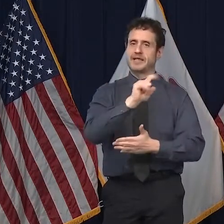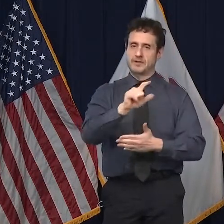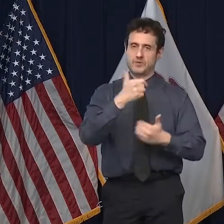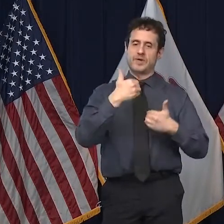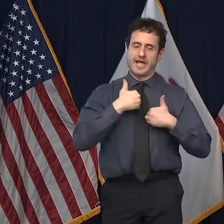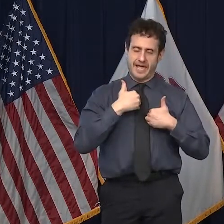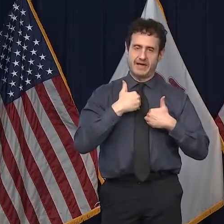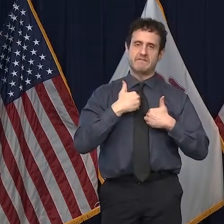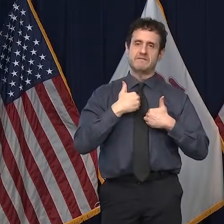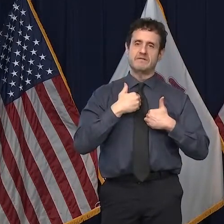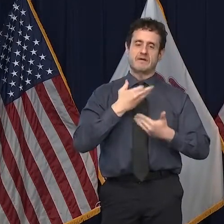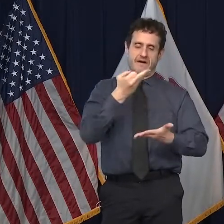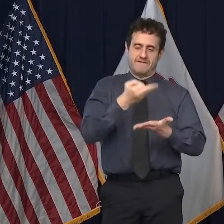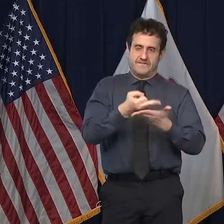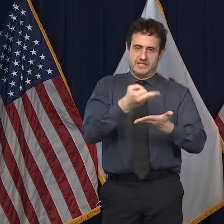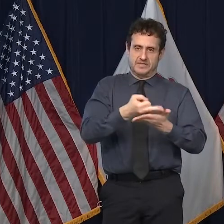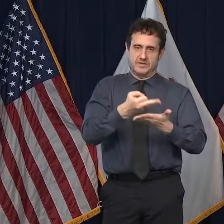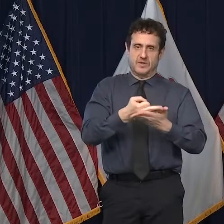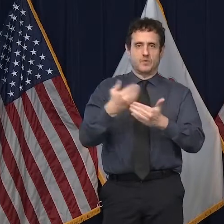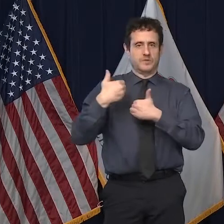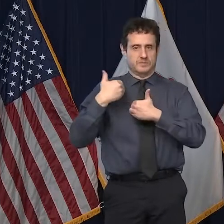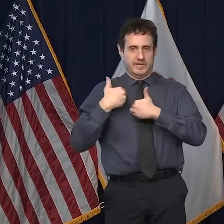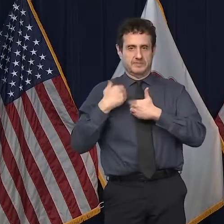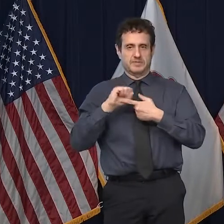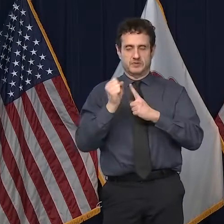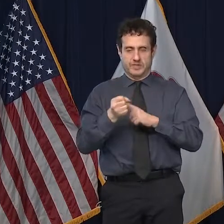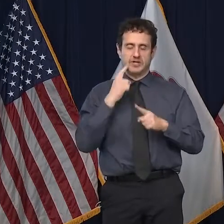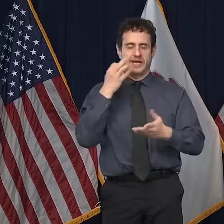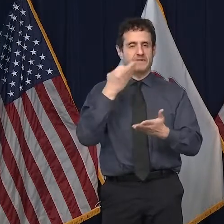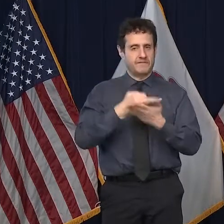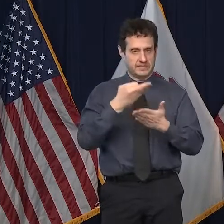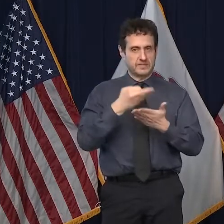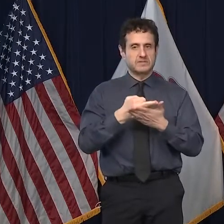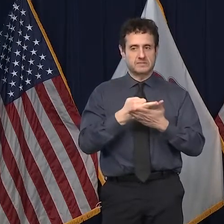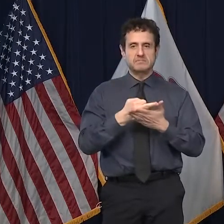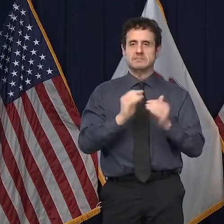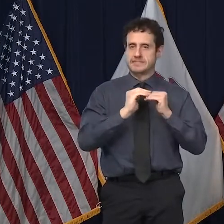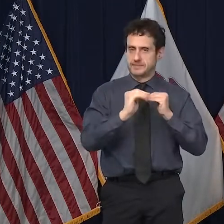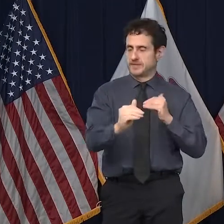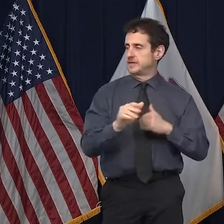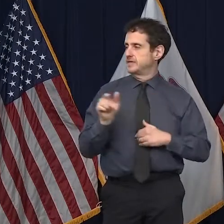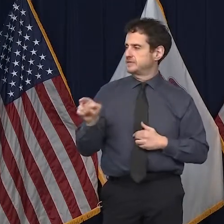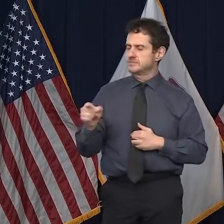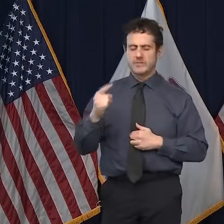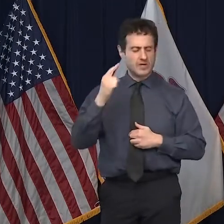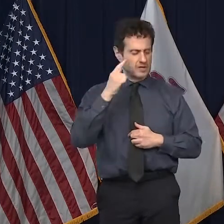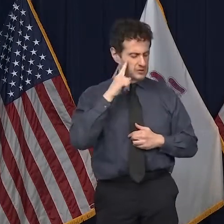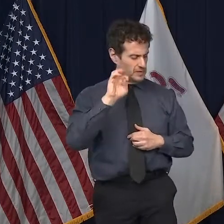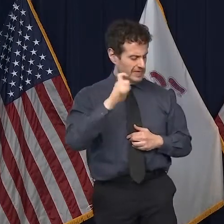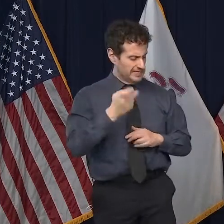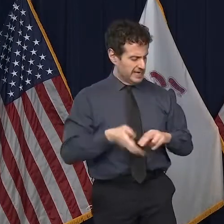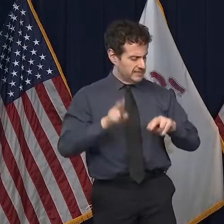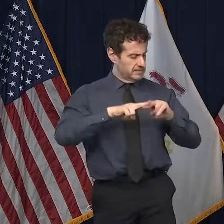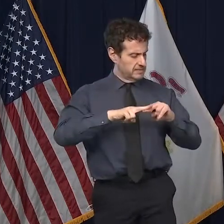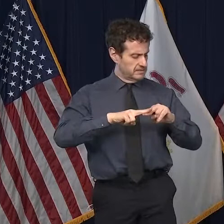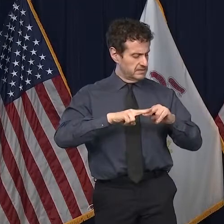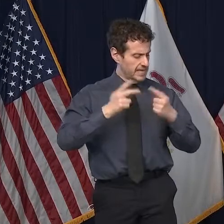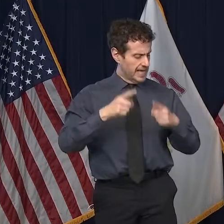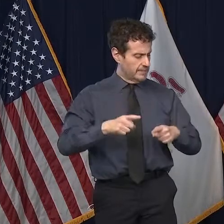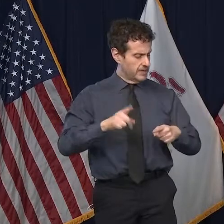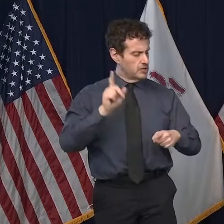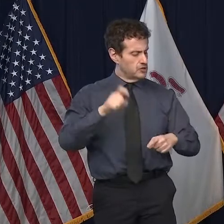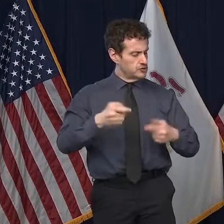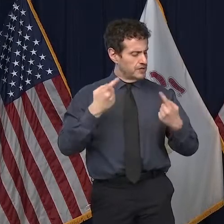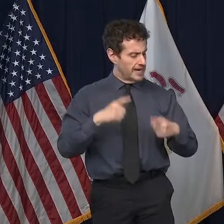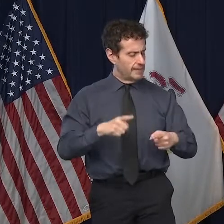fiscal responsibility and fiscal stability. Sorry, Dan Petrella had one more. Do you think if a tax increase needs to come up, that it should come up during lame duck